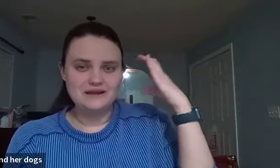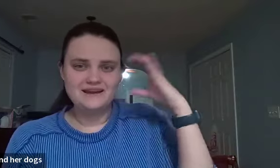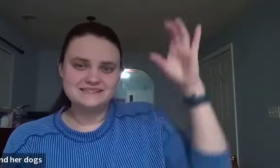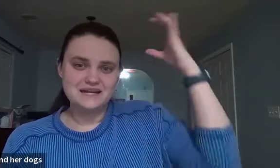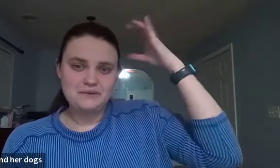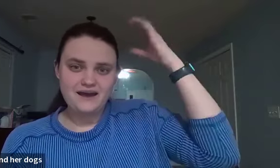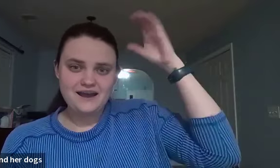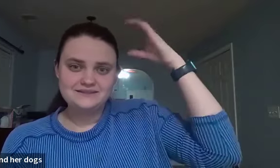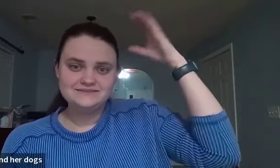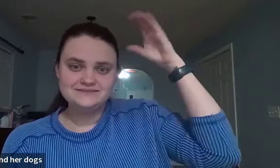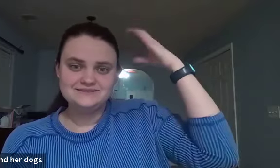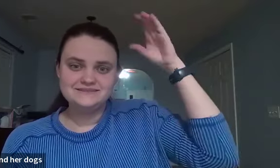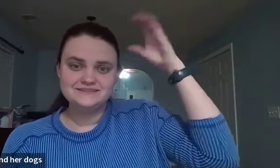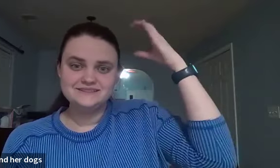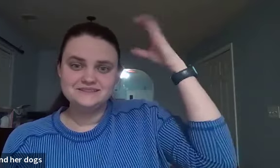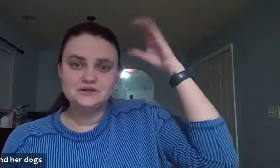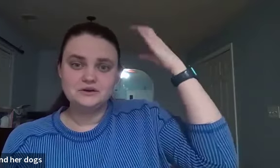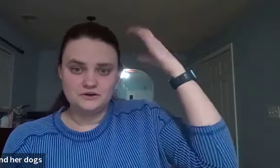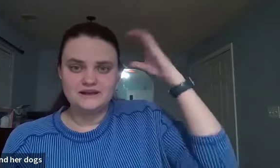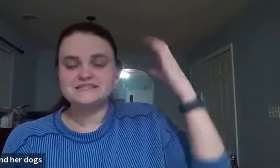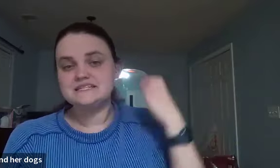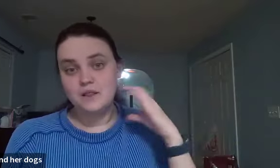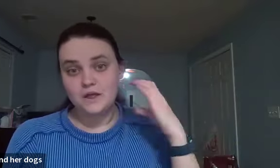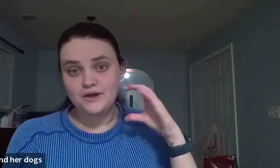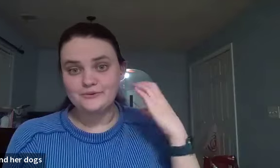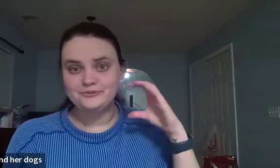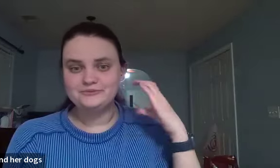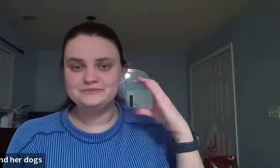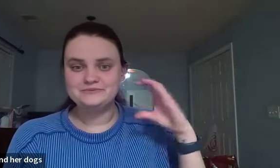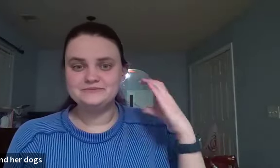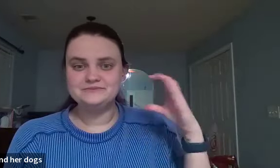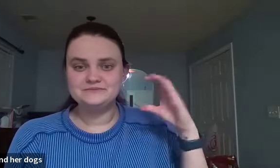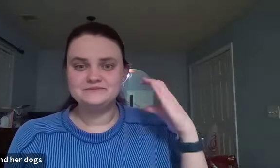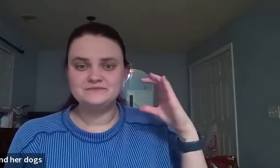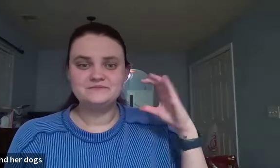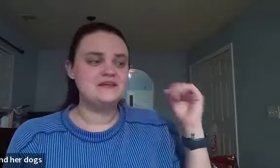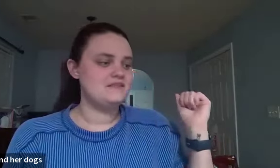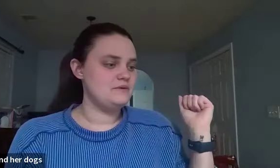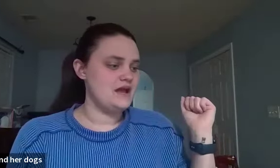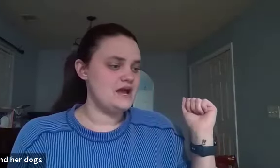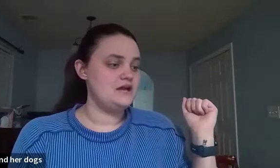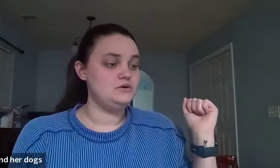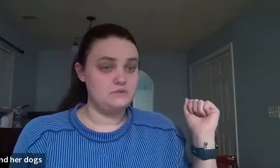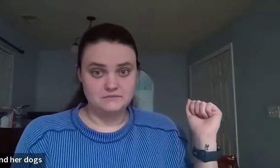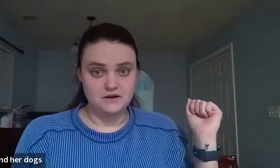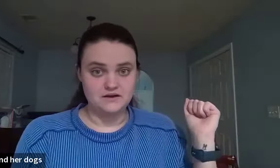boy cousin up high, girl cousin down low. Then we had